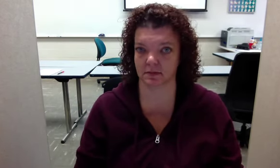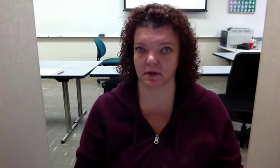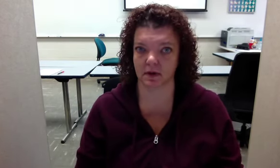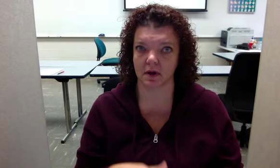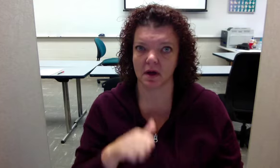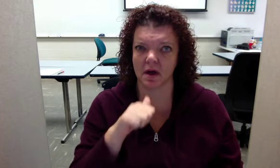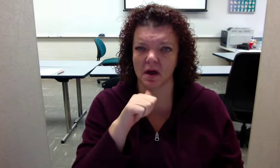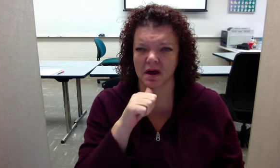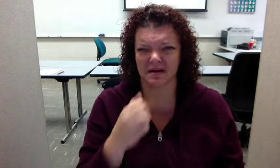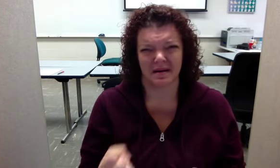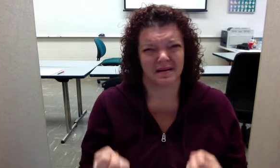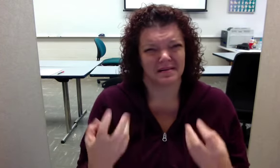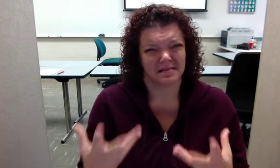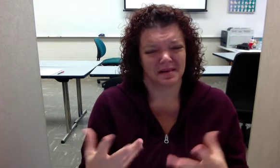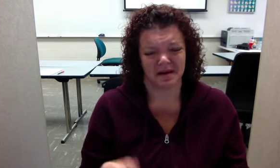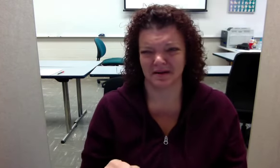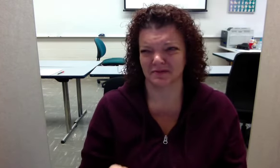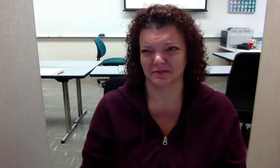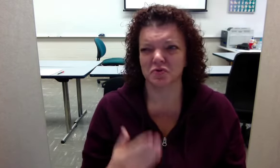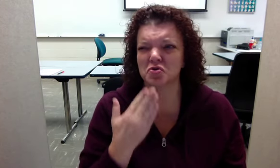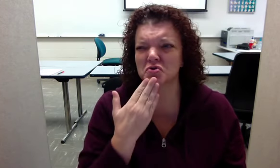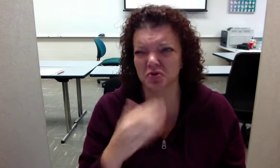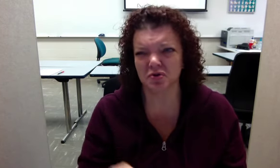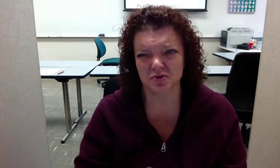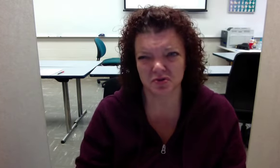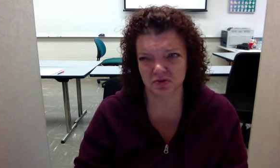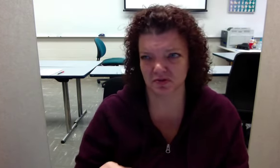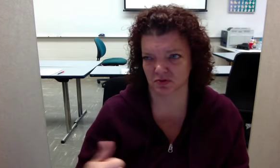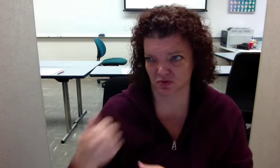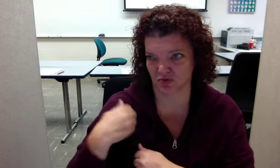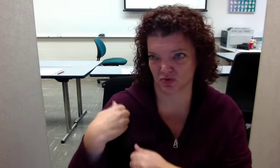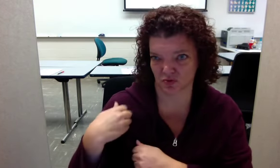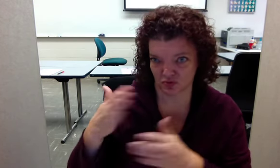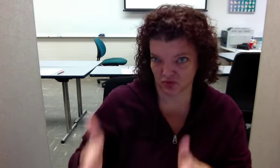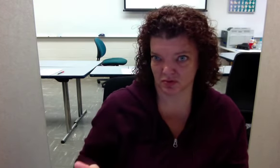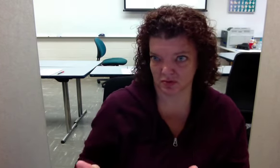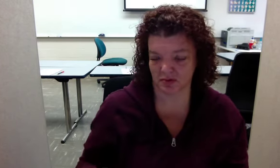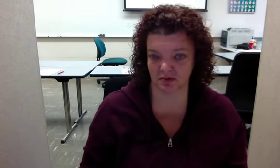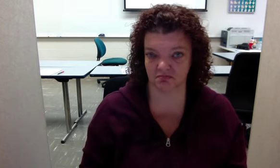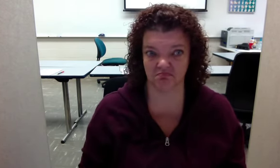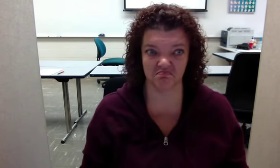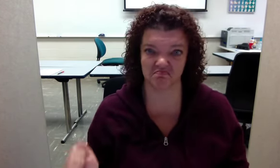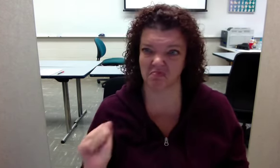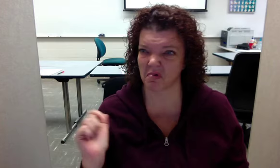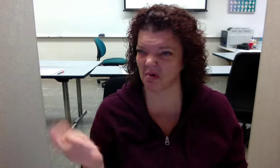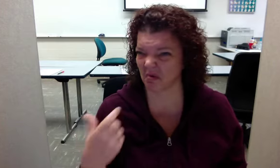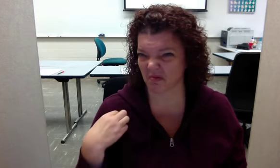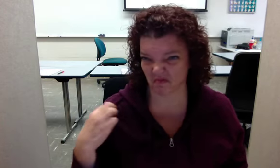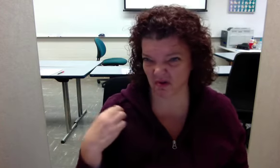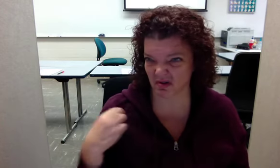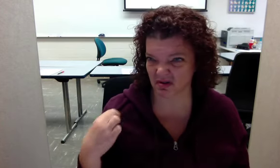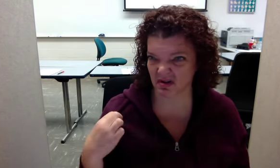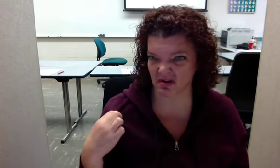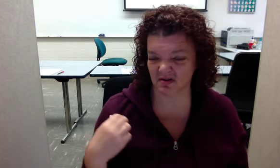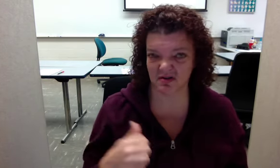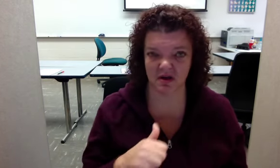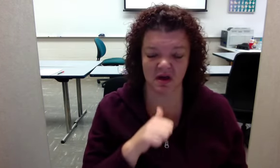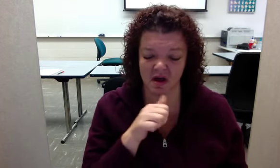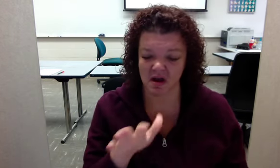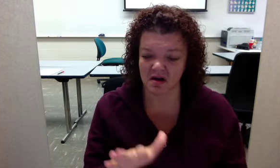well-trained soldiers. They were just volunteers. And they lacked supplies. Didn't have enough money coming in to keep them